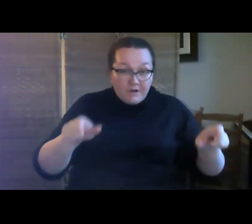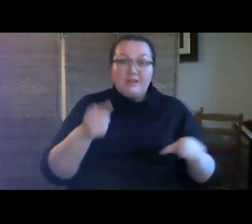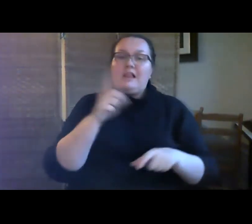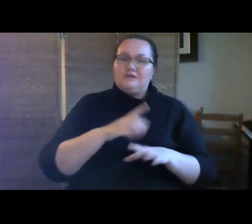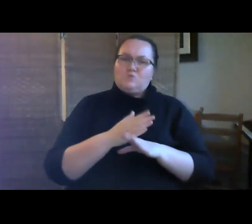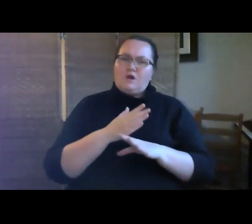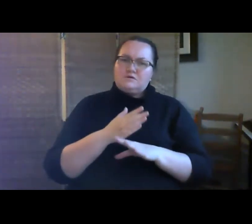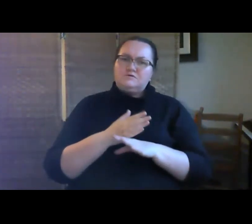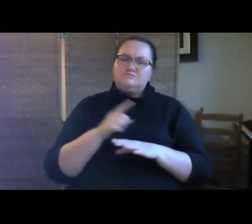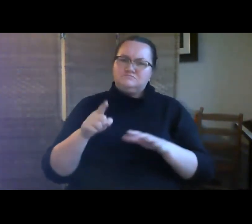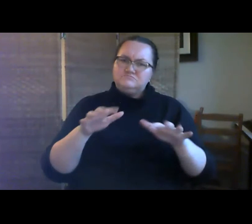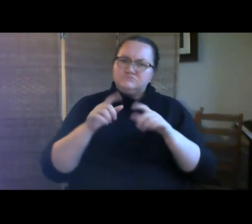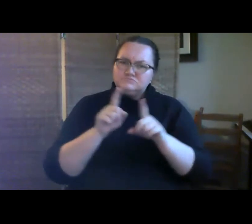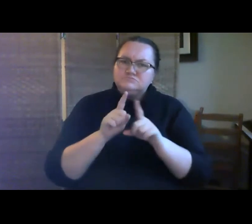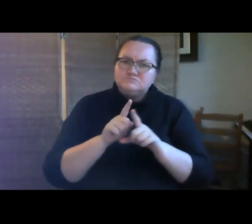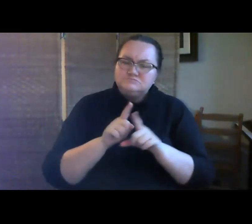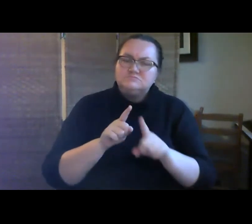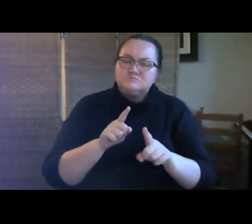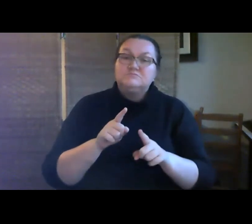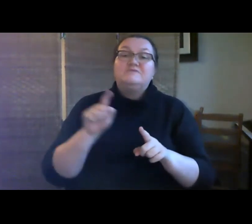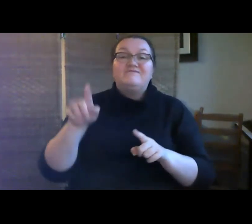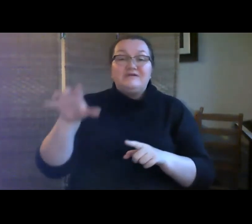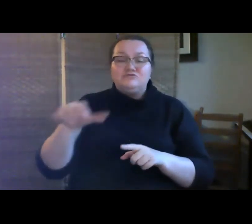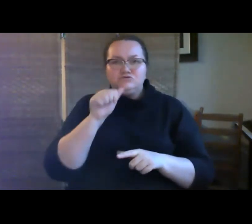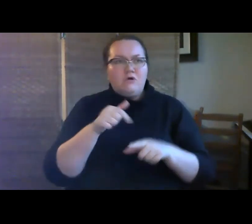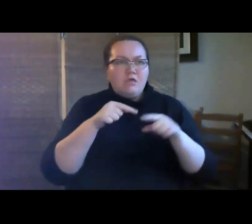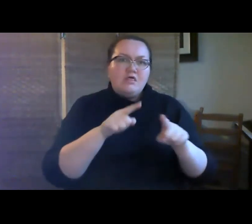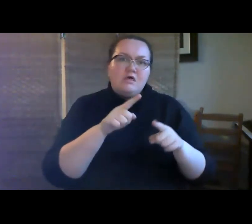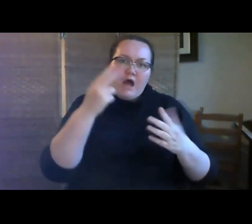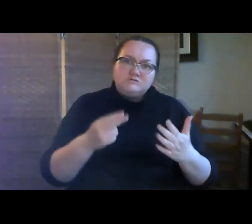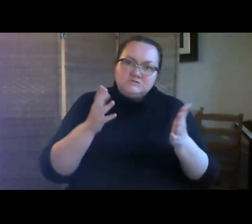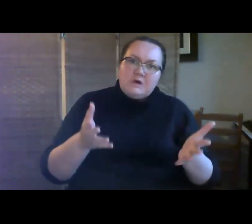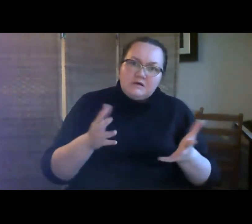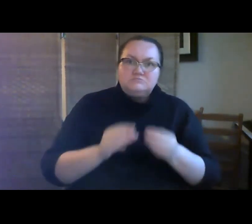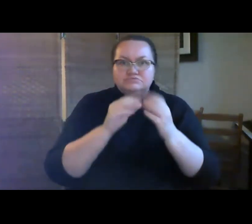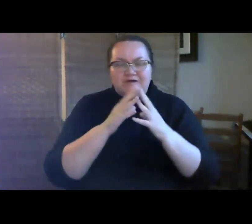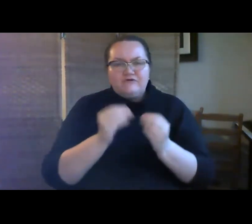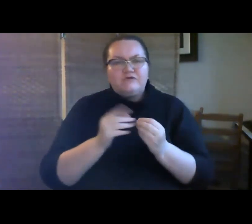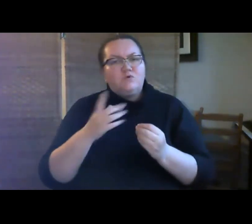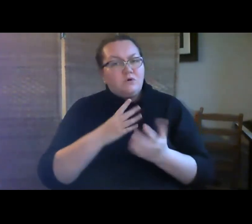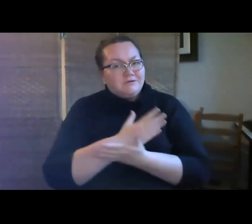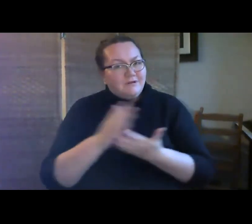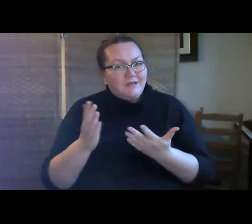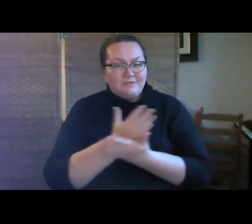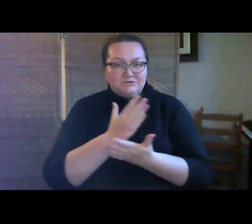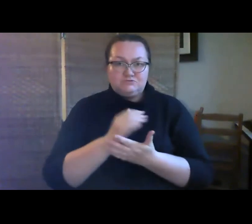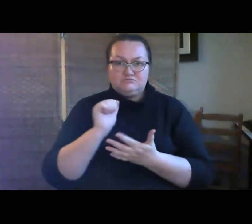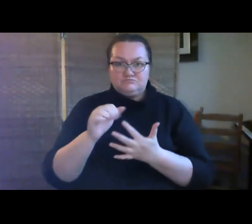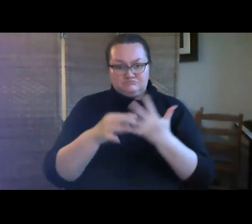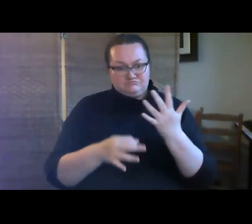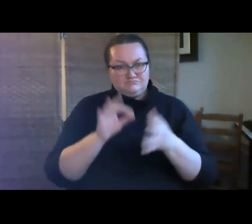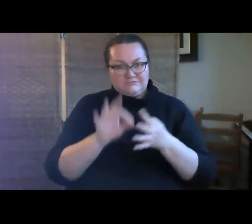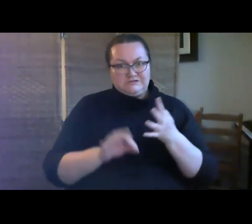work. Be very clear about conditions necessary for your work as an artist. For